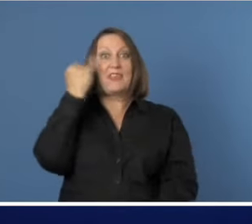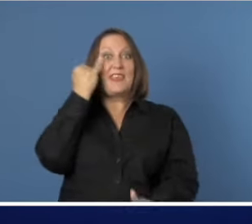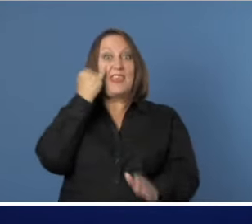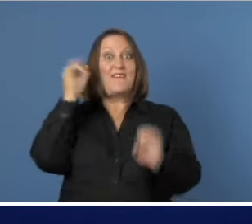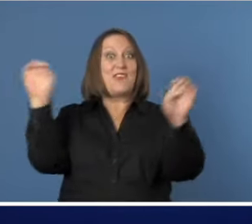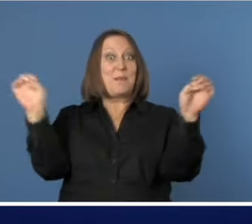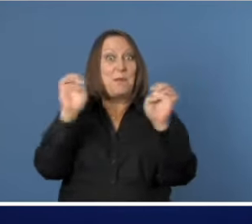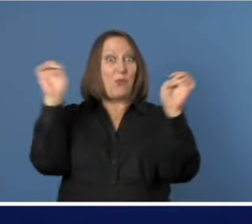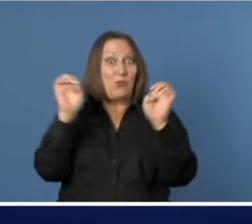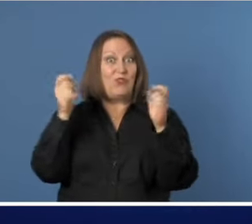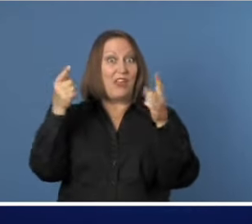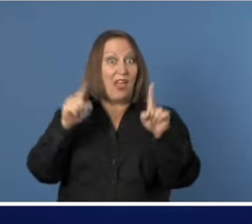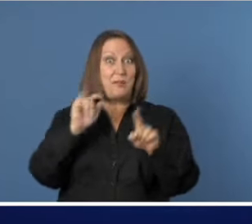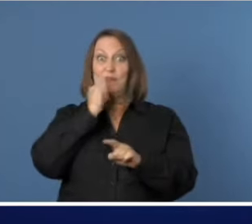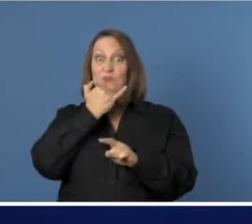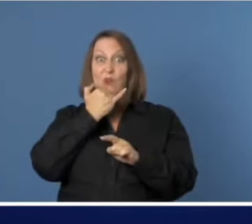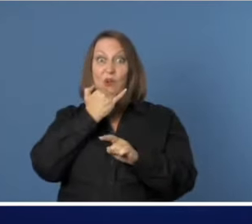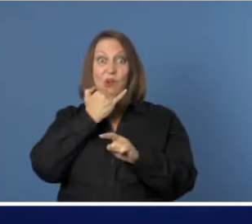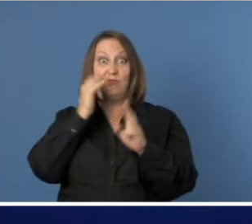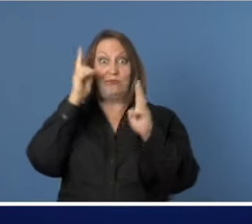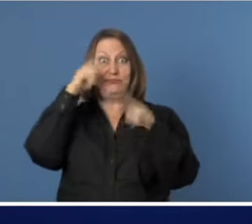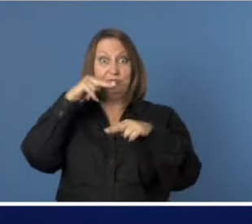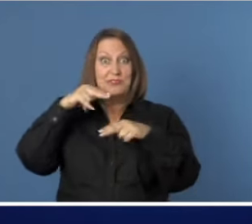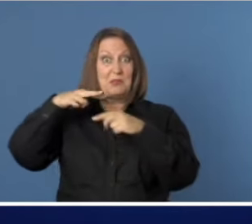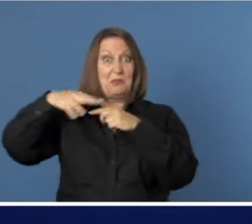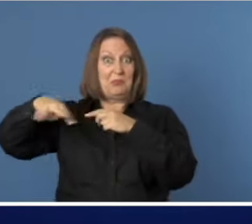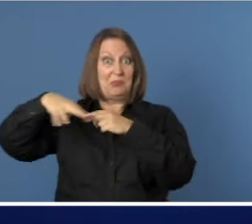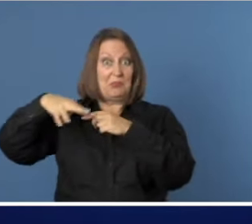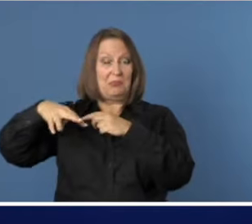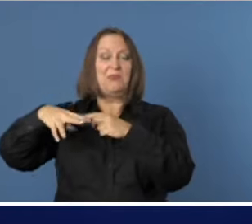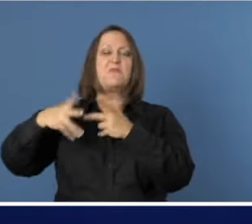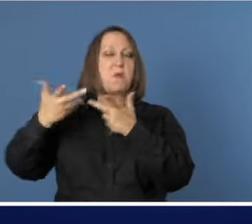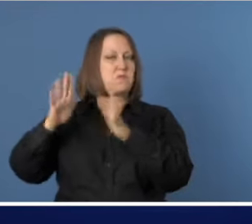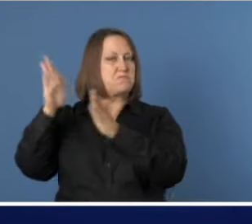in the event of a nuclear power plant incident.